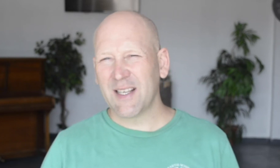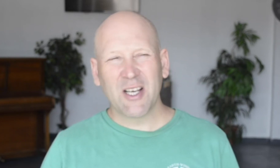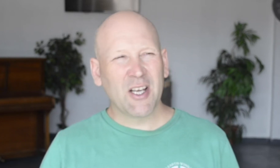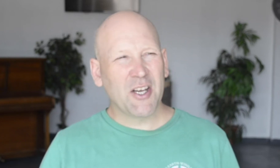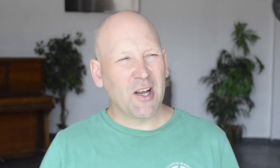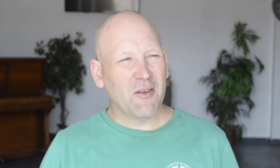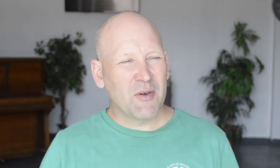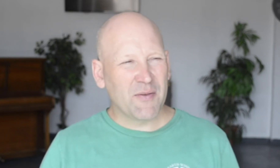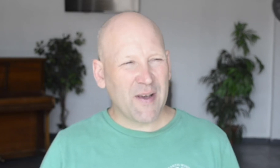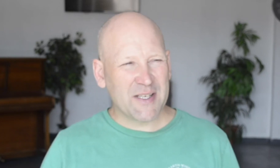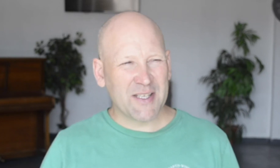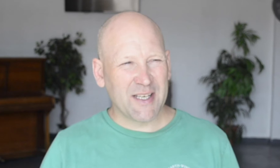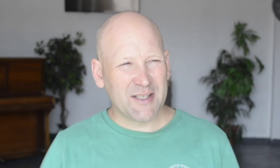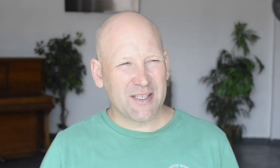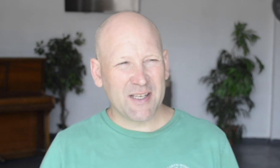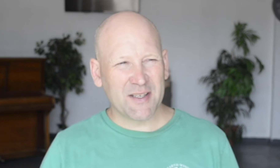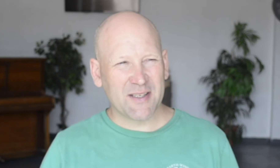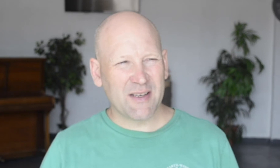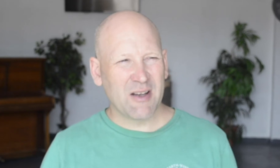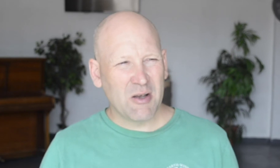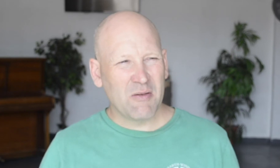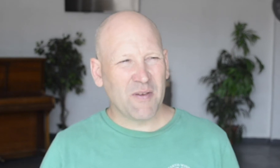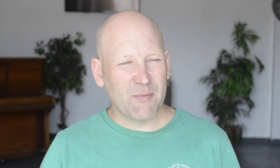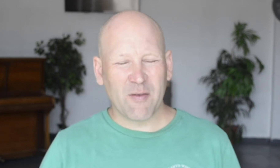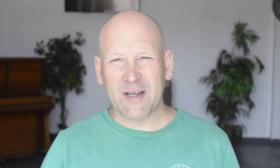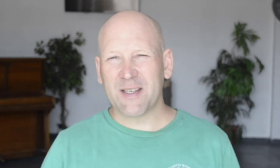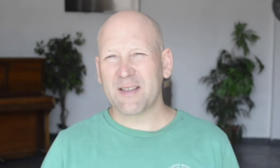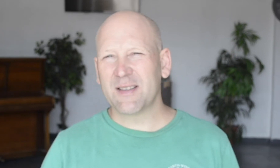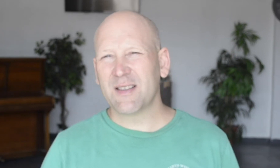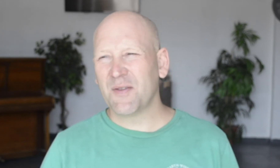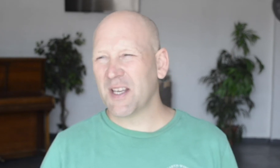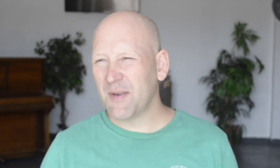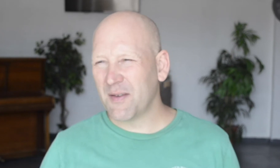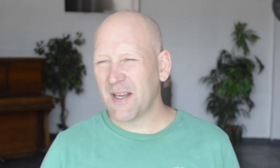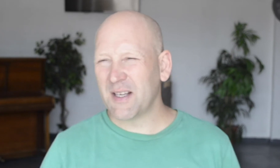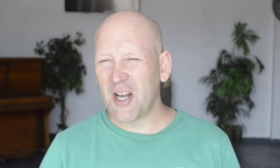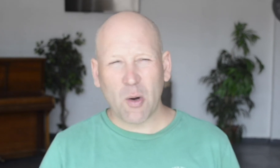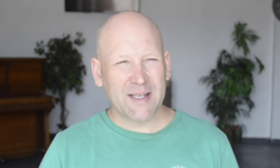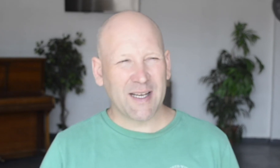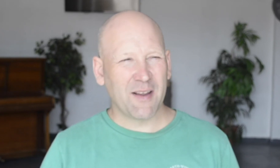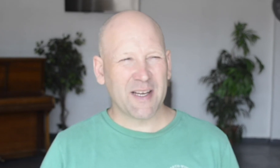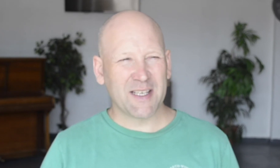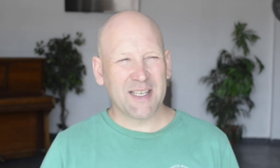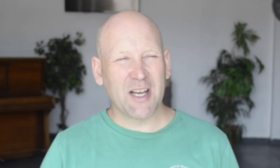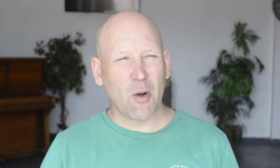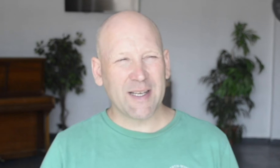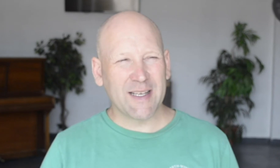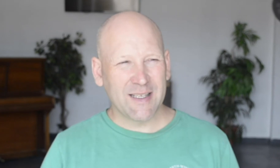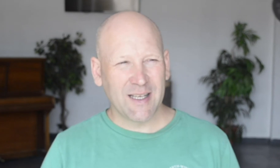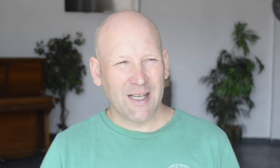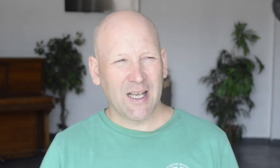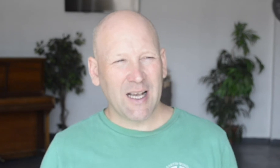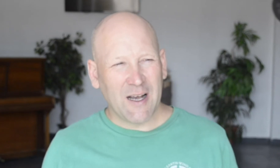takes. You know, confess your sins. Jesus, forgive me of my sins. Forgive me the things I know I did and the things I didn't know I